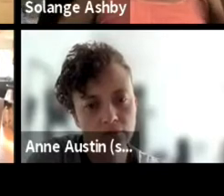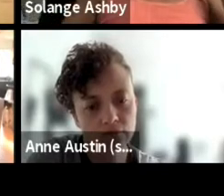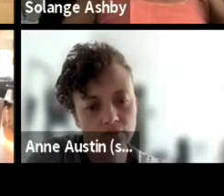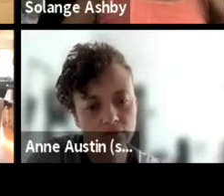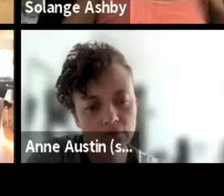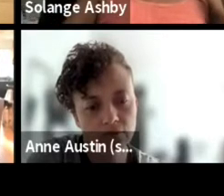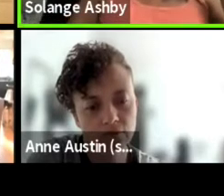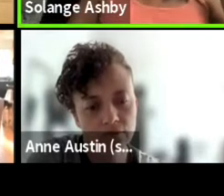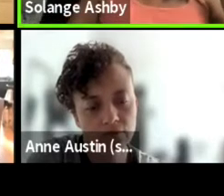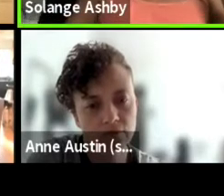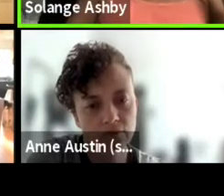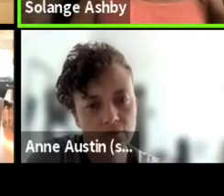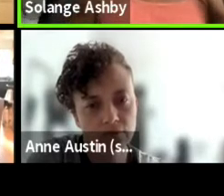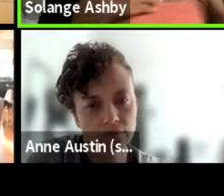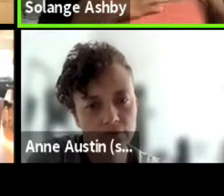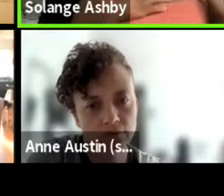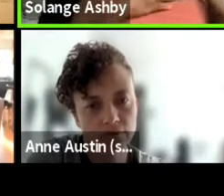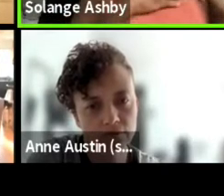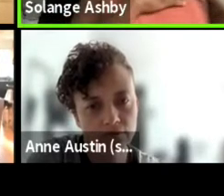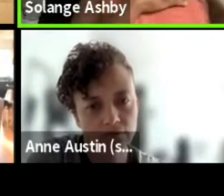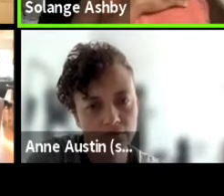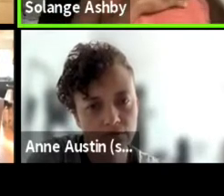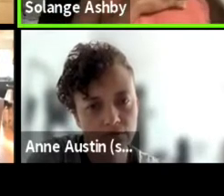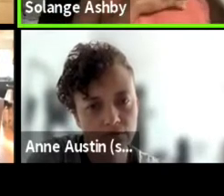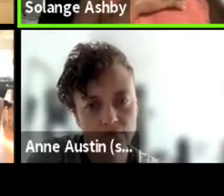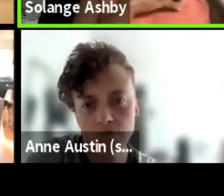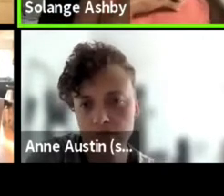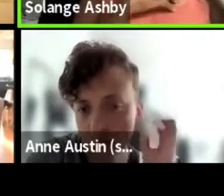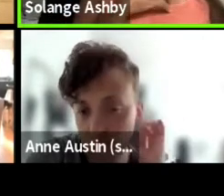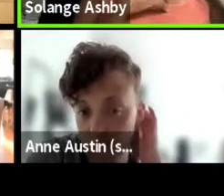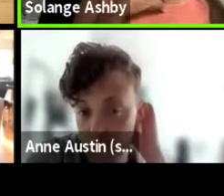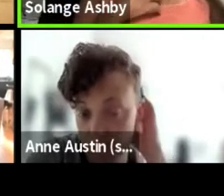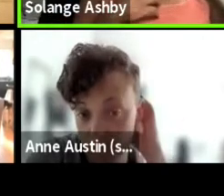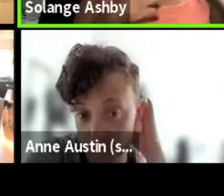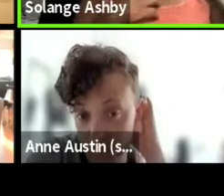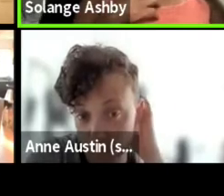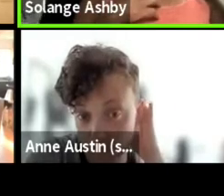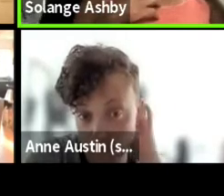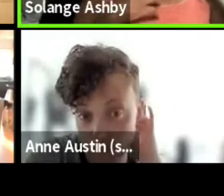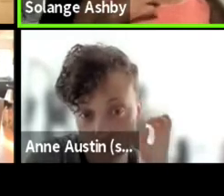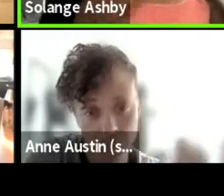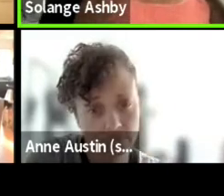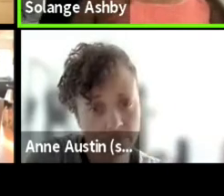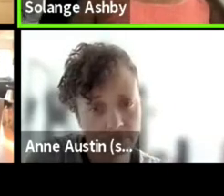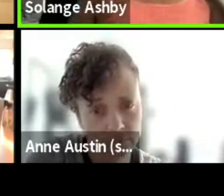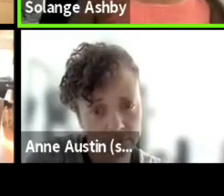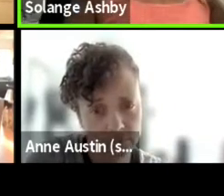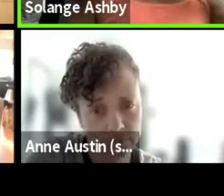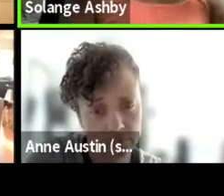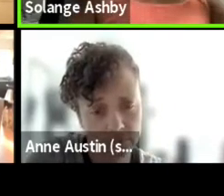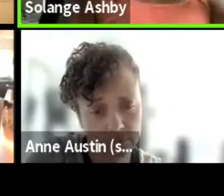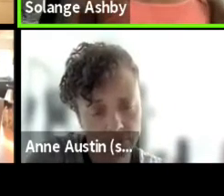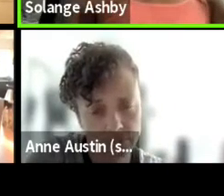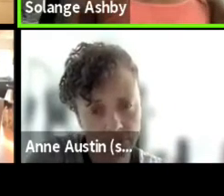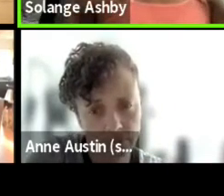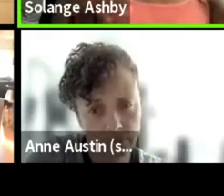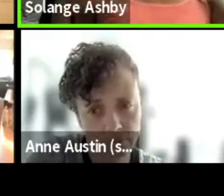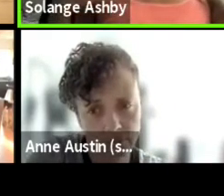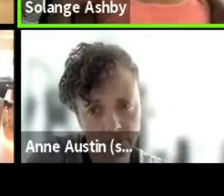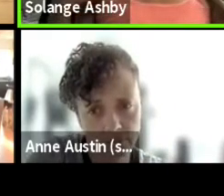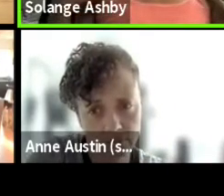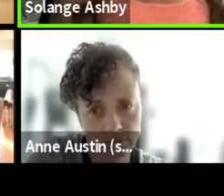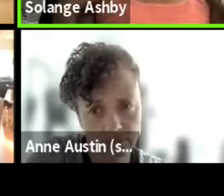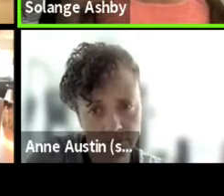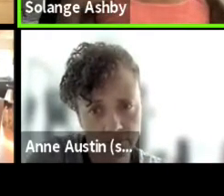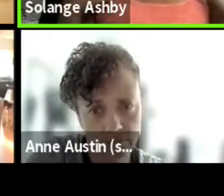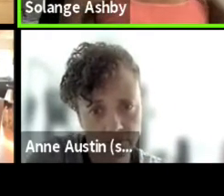group? Sure. Yeah, I'll just second what Greta said. We just started an organization called the